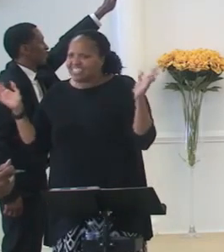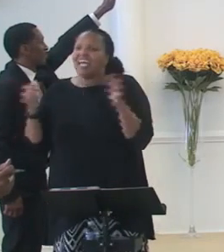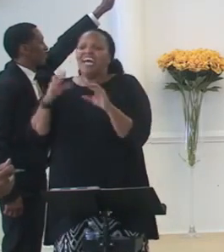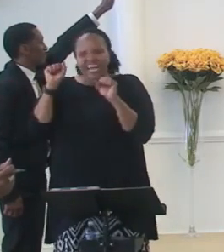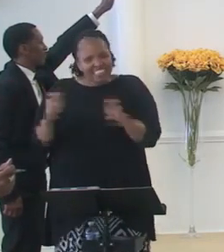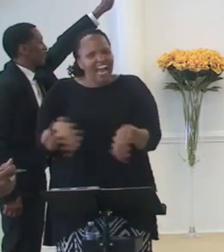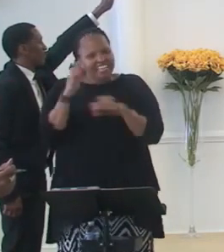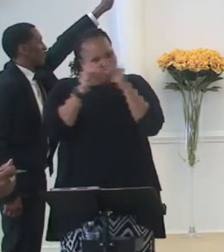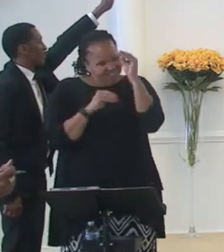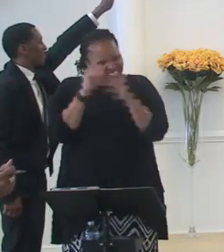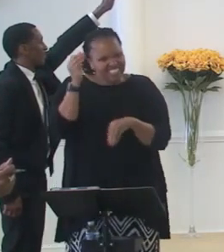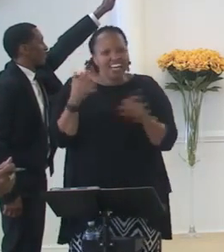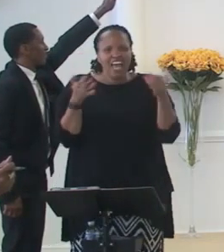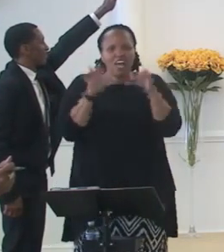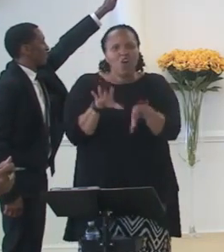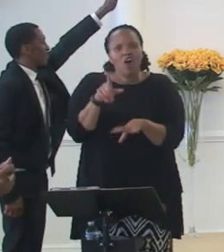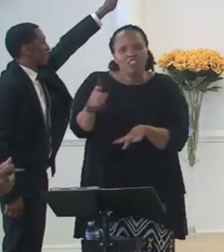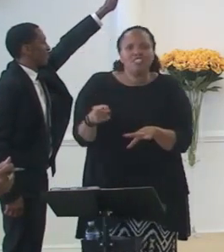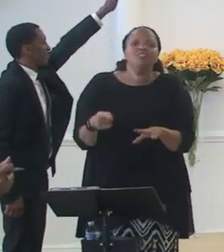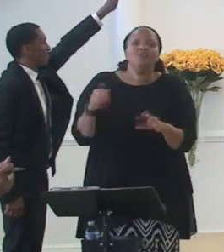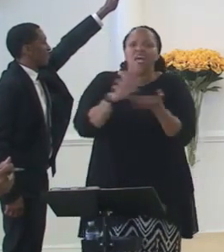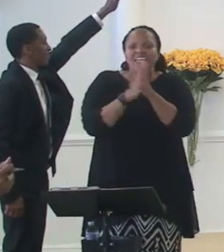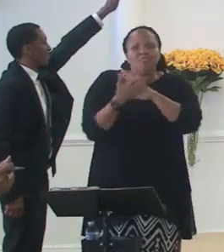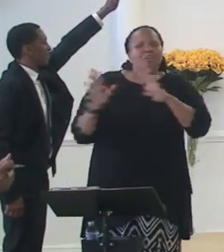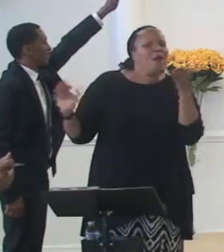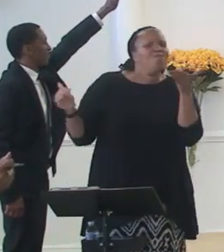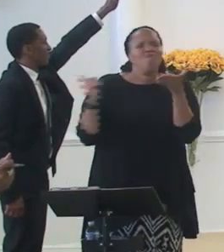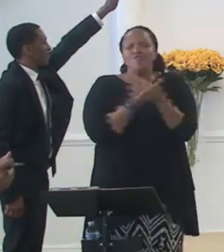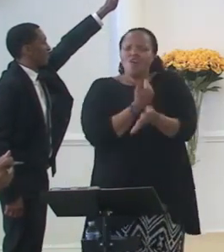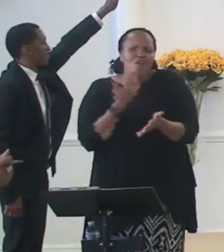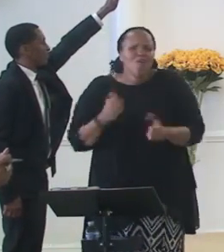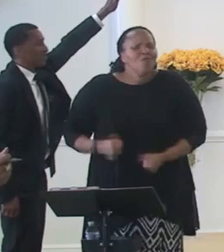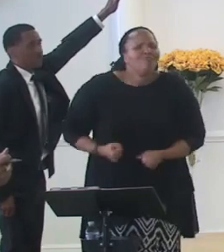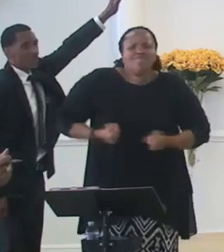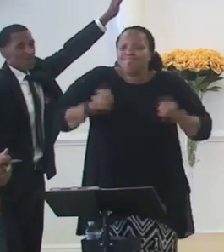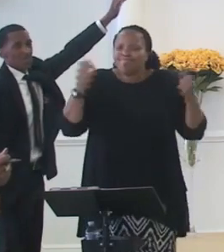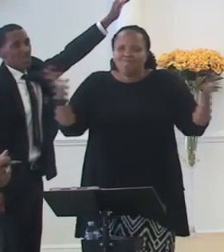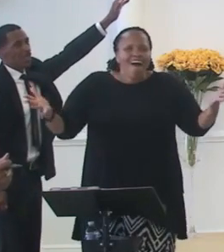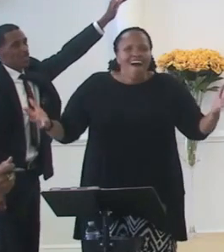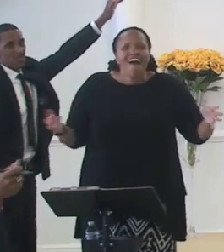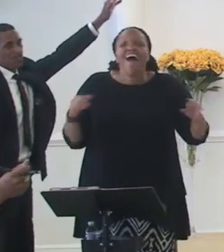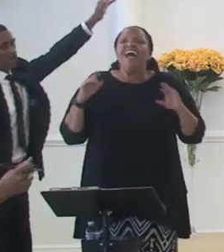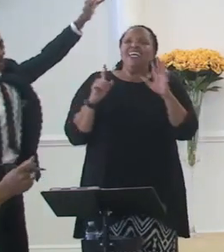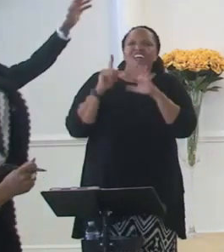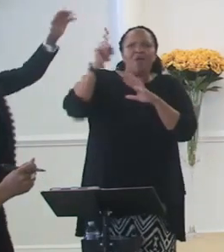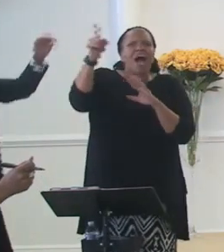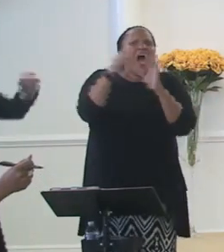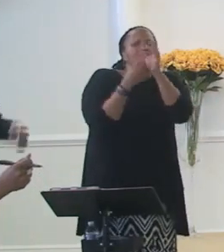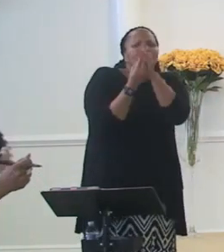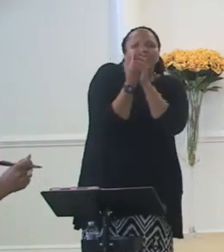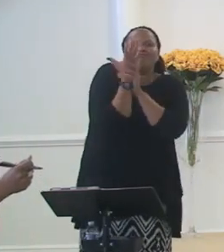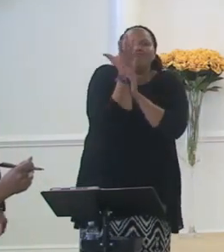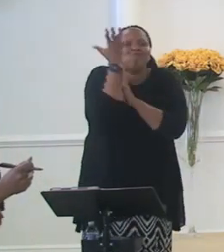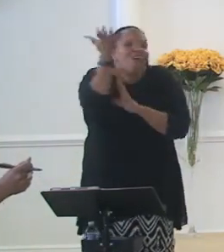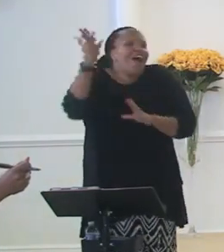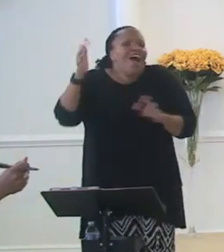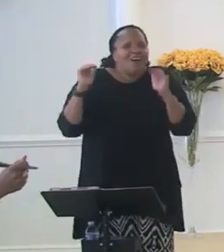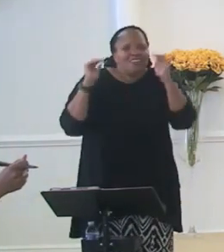together and cause you to break forth, break through, break out, go up, rise